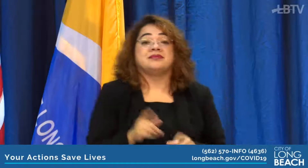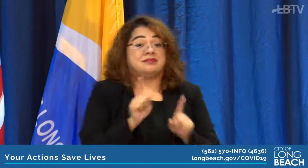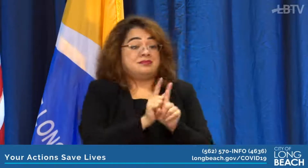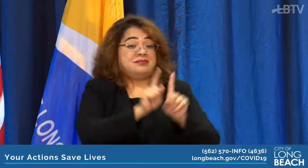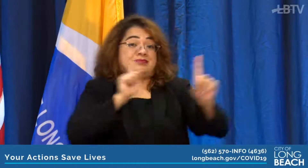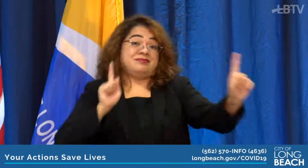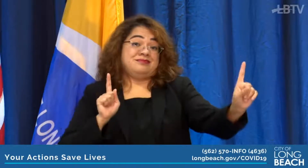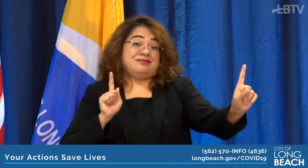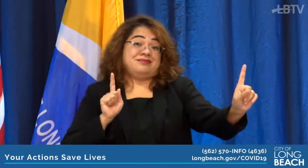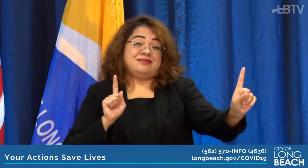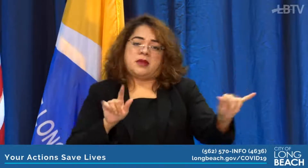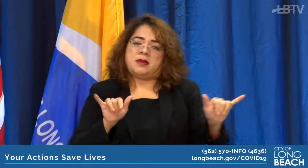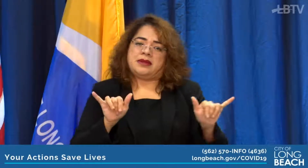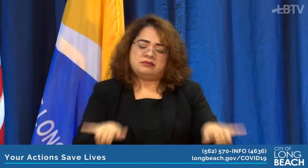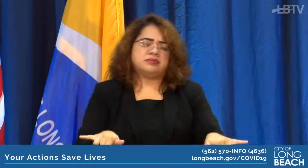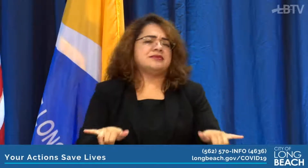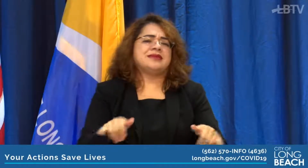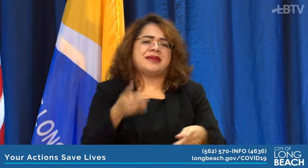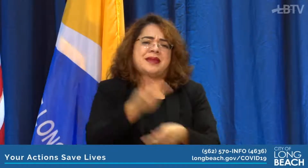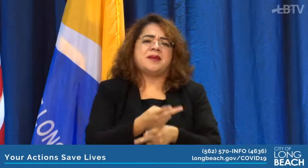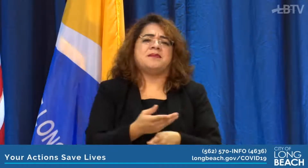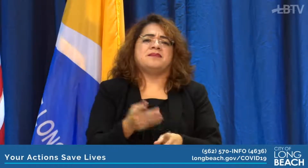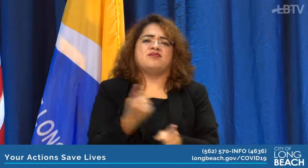distancing practices over this holiday season.